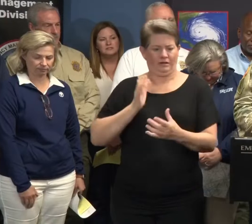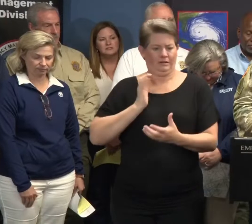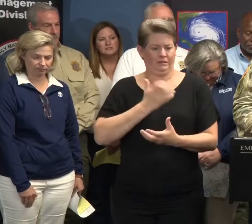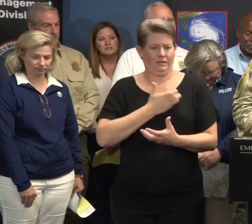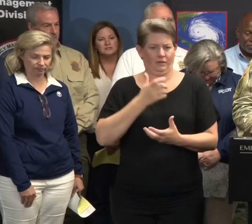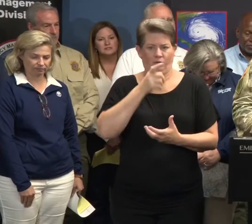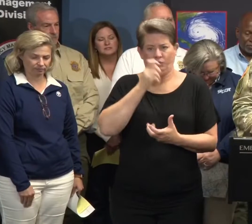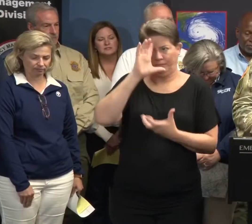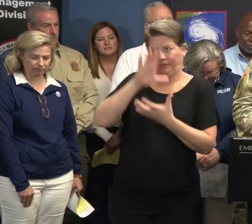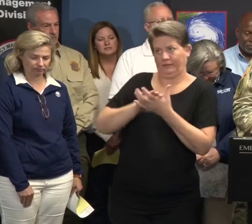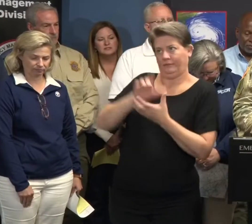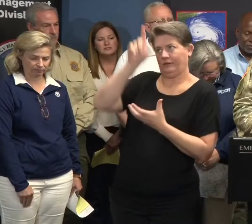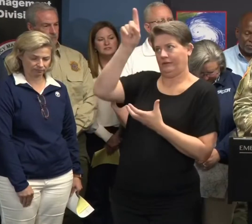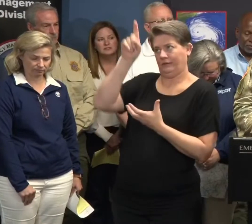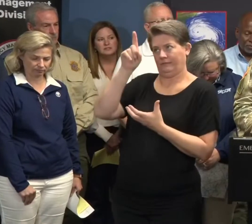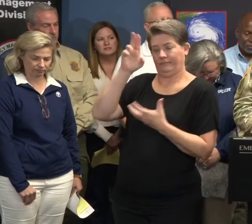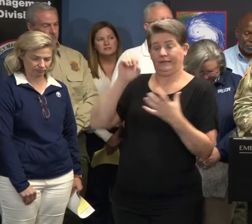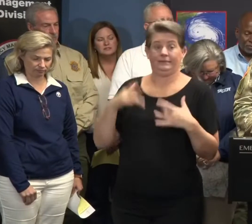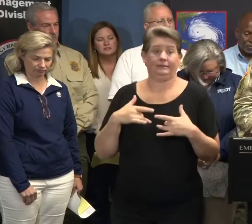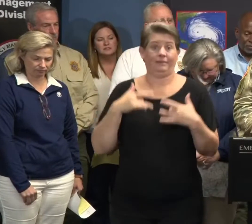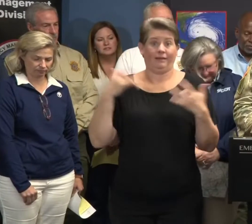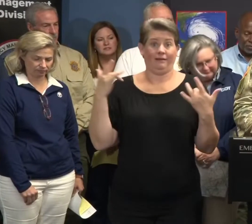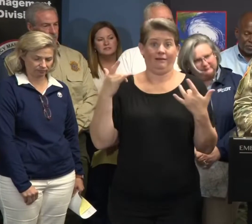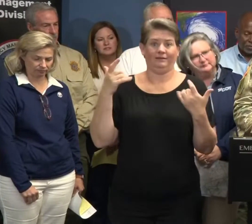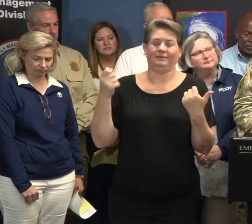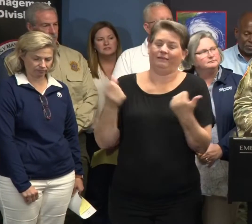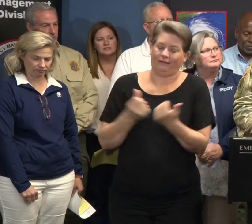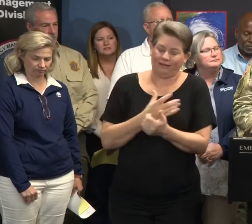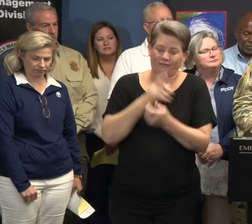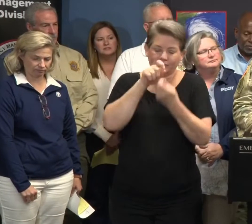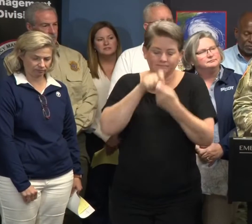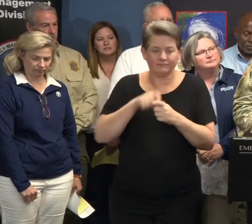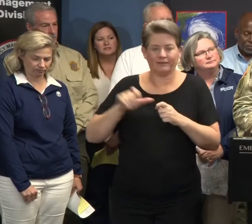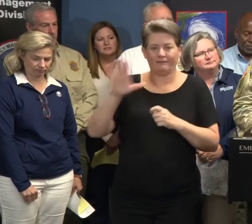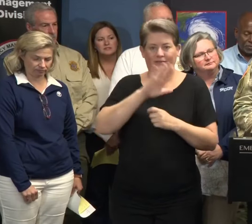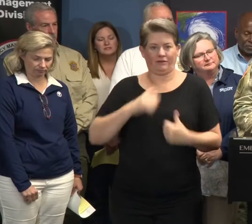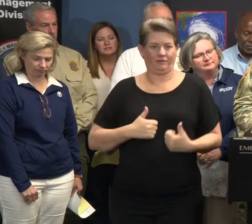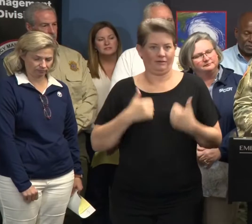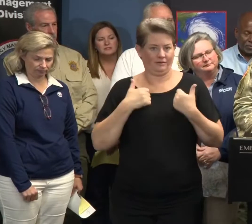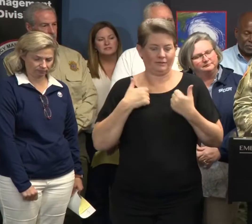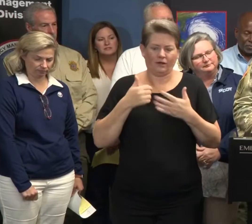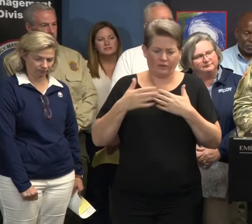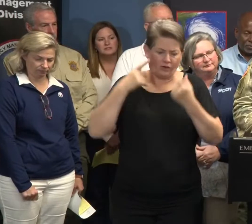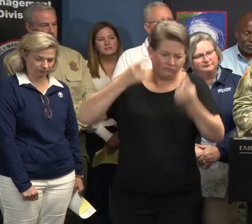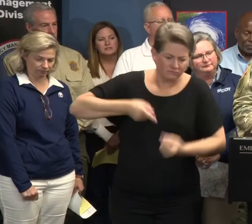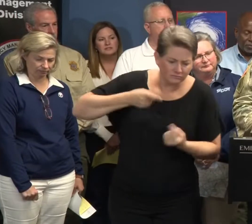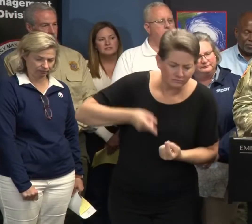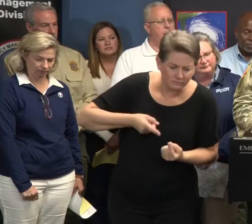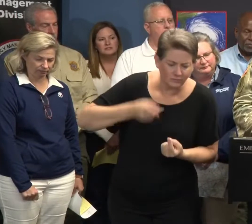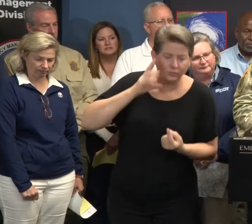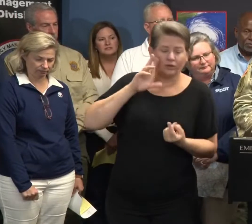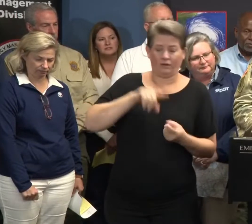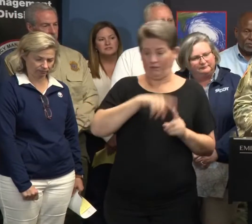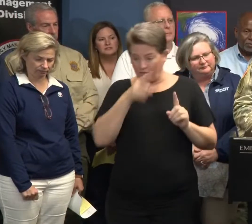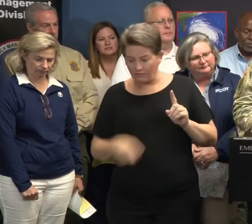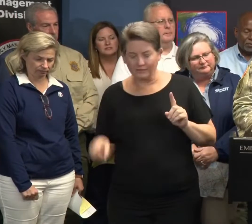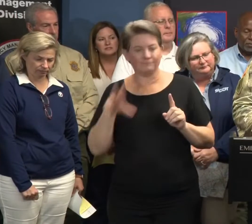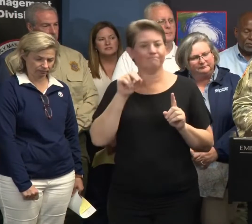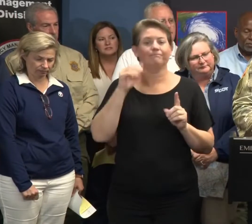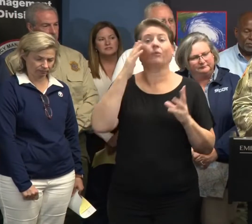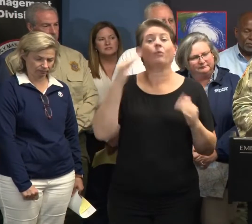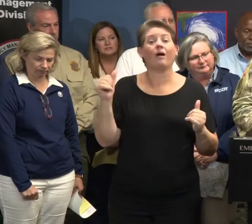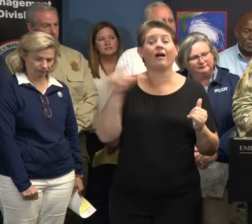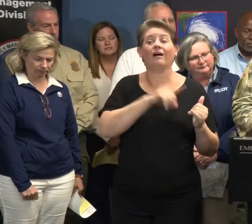godly. He delights in every detail of their lives. Though they stumble, they will never fall, for the Lord holds